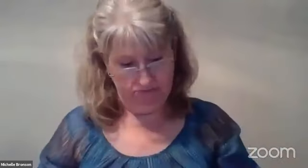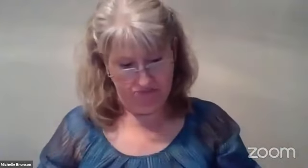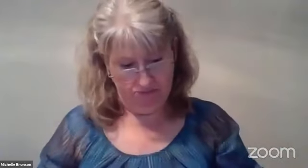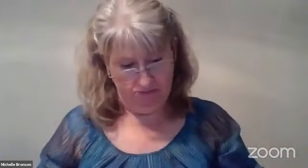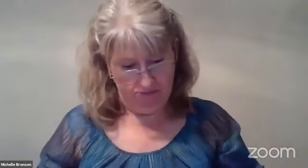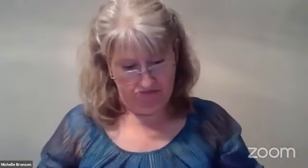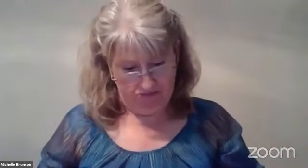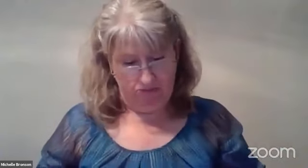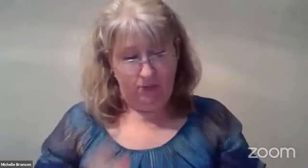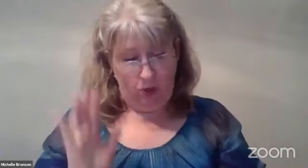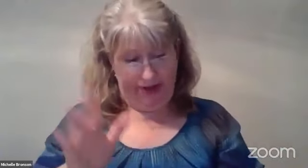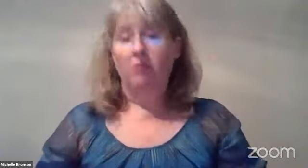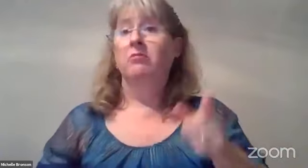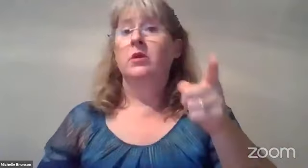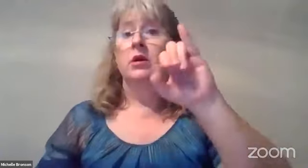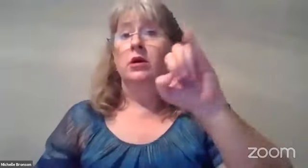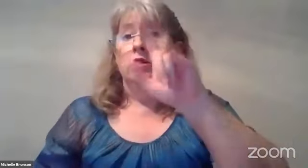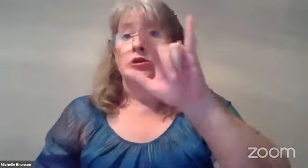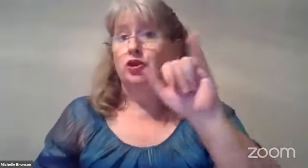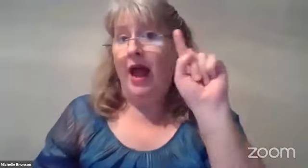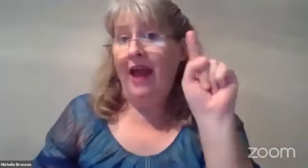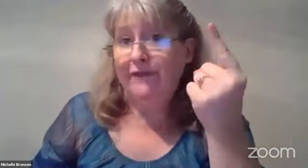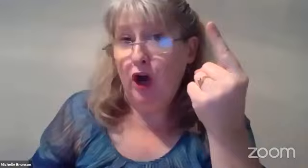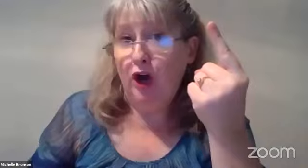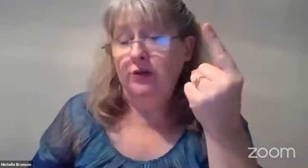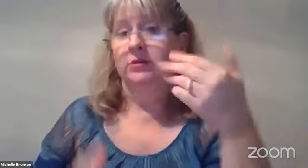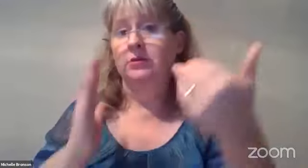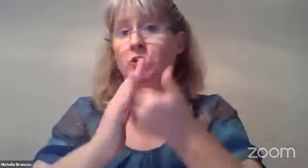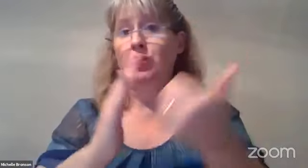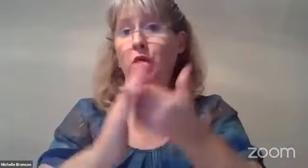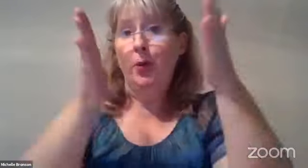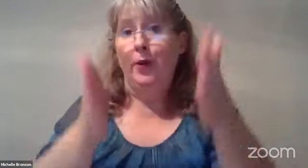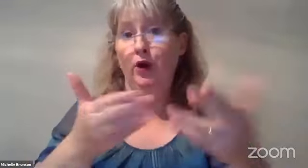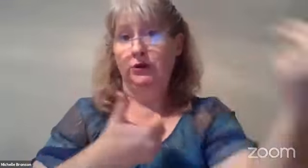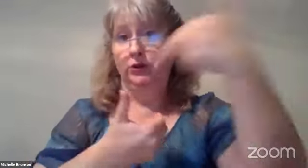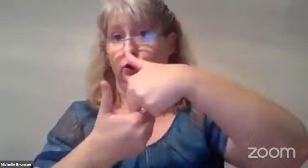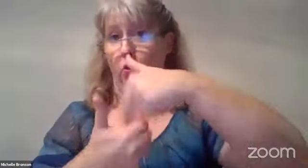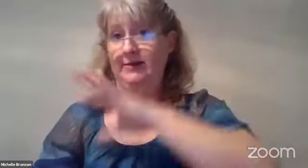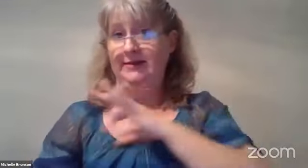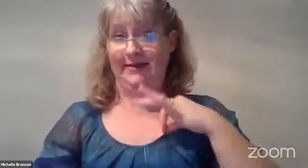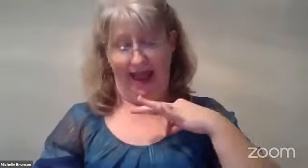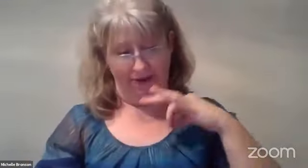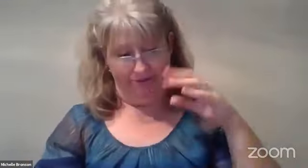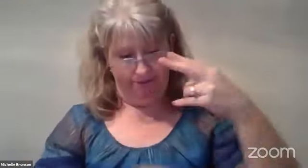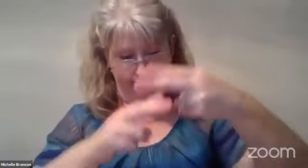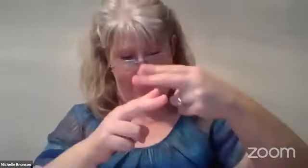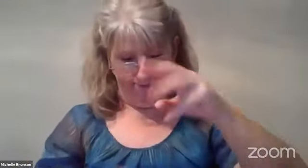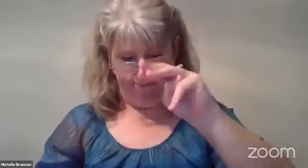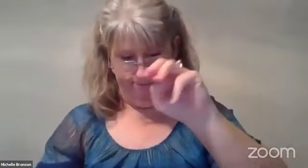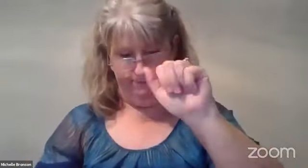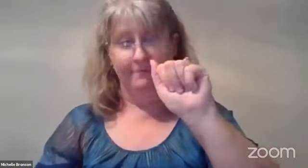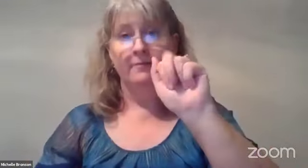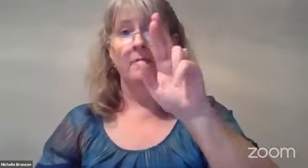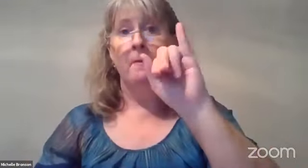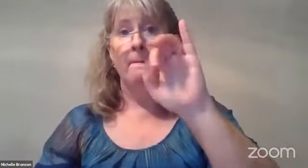so that we can buy new laptops for our staff. On July 1st, we have a new staff member joining us.